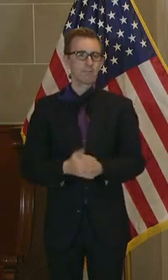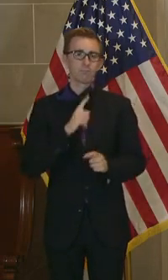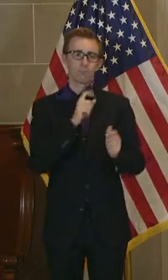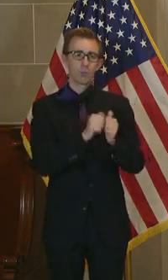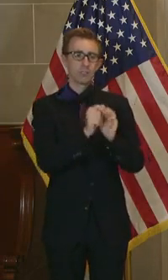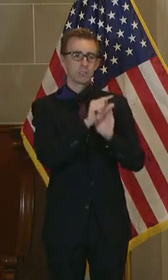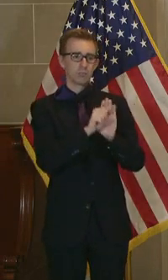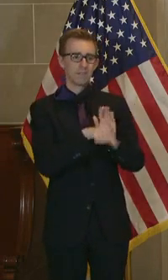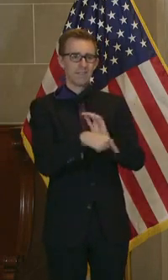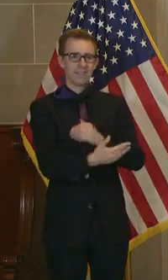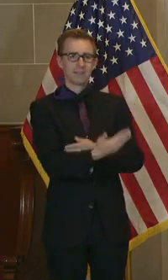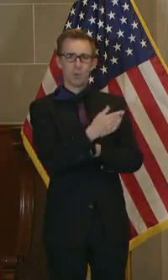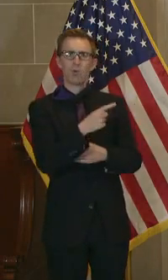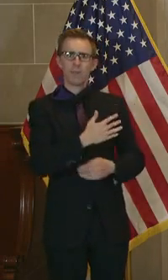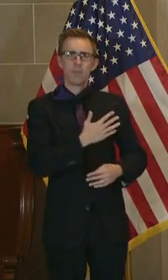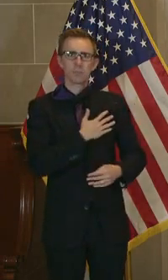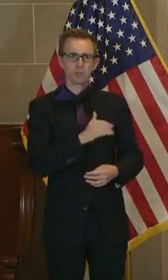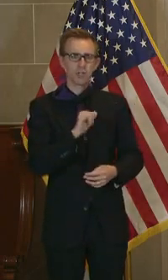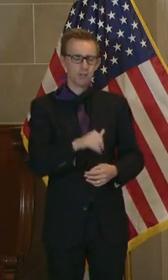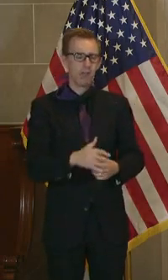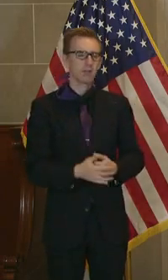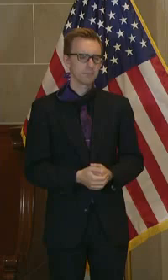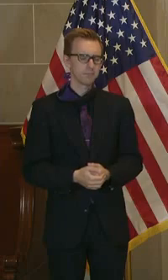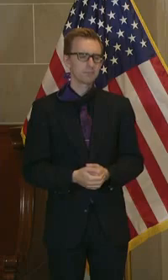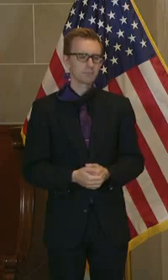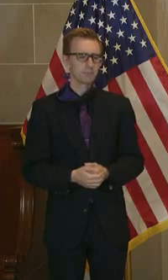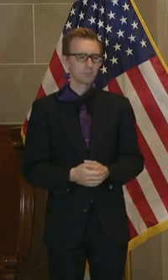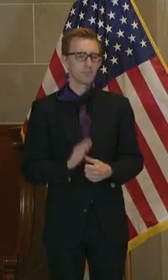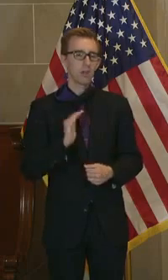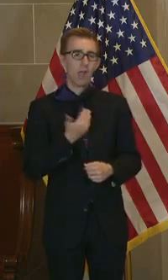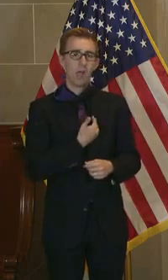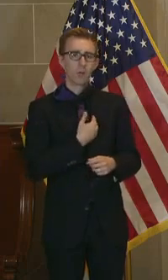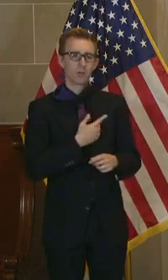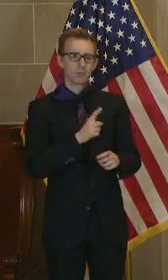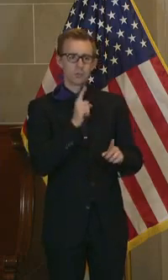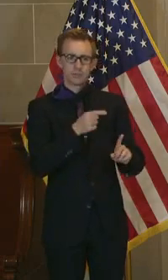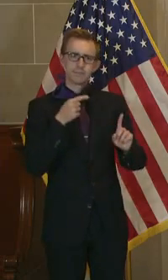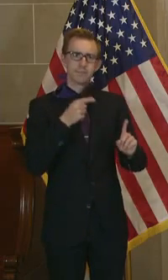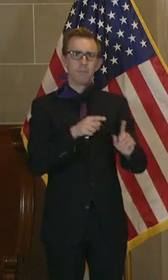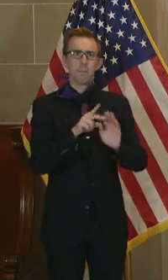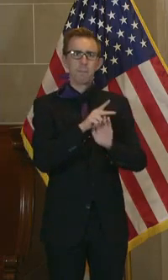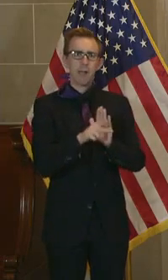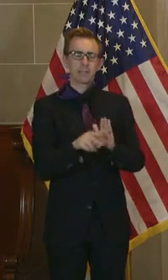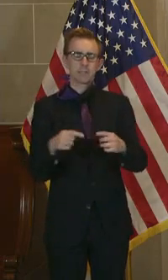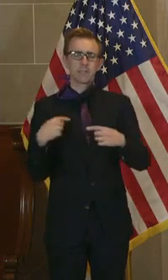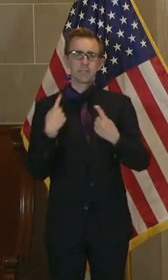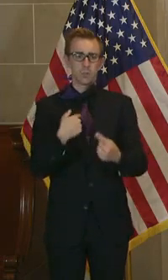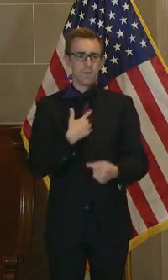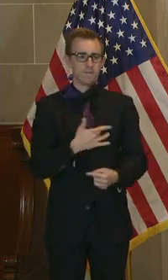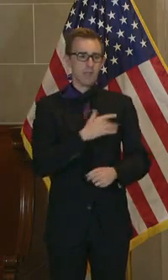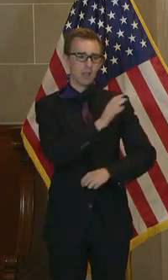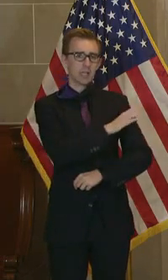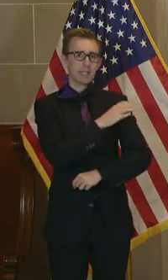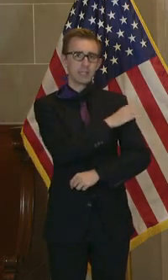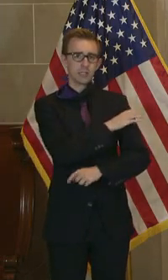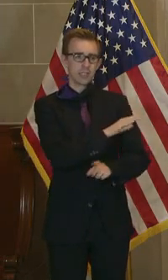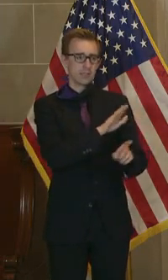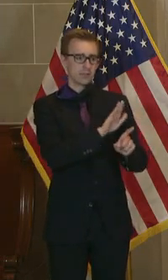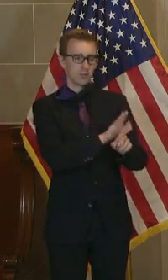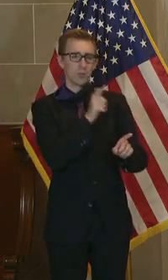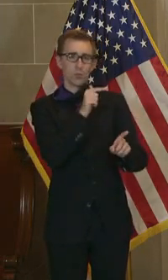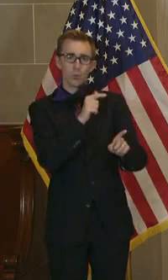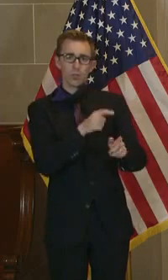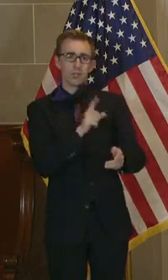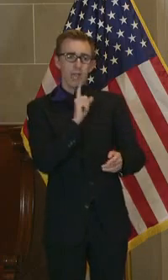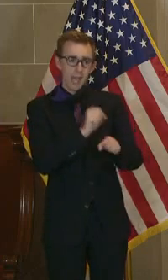greatly appreciative of that. It's been our fundamental policy all along that we think the clinician at the bedside is the